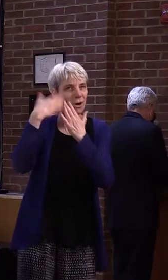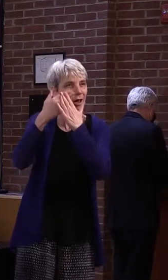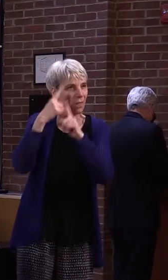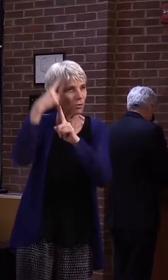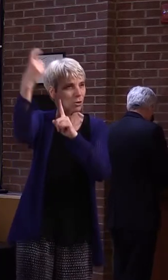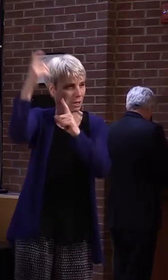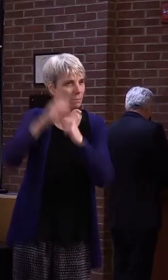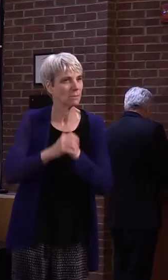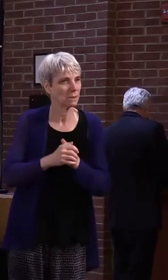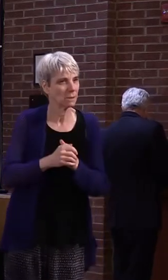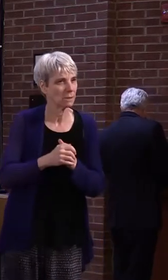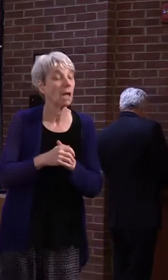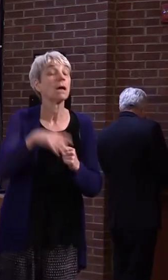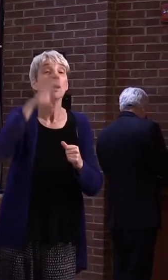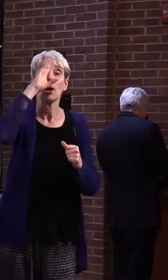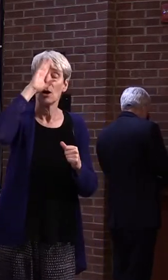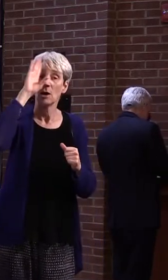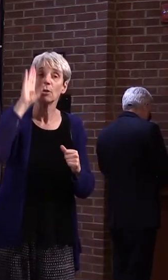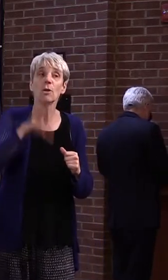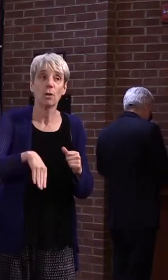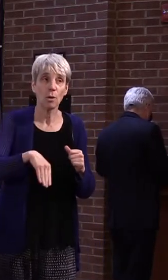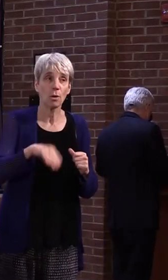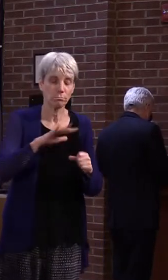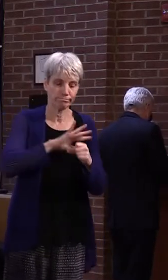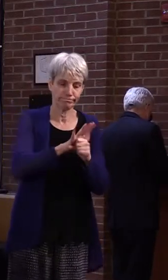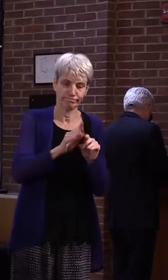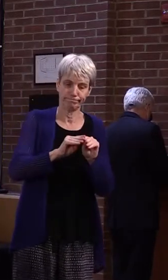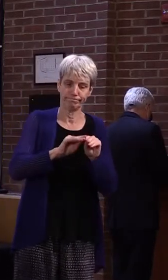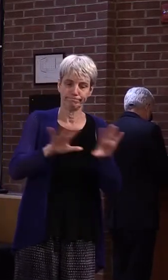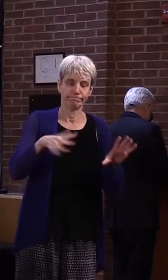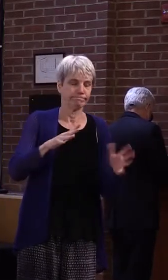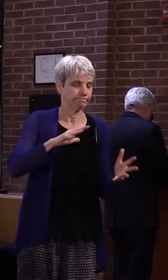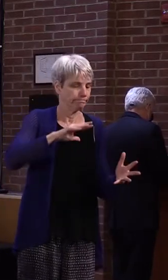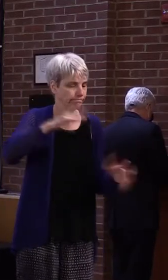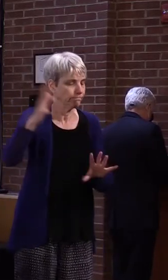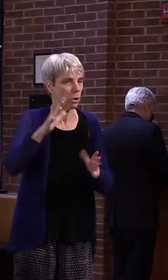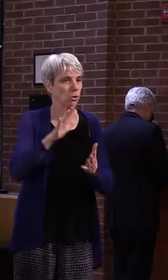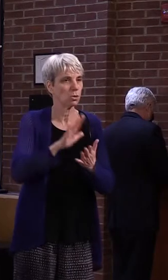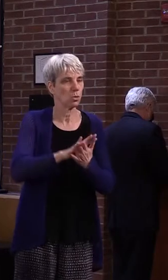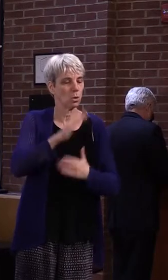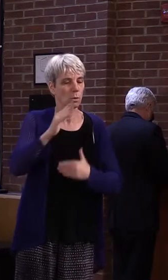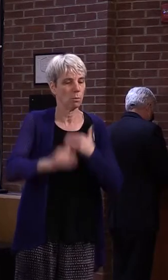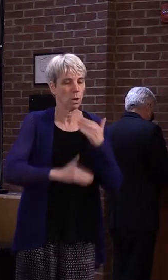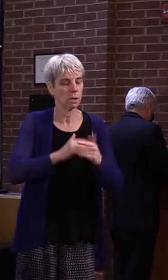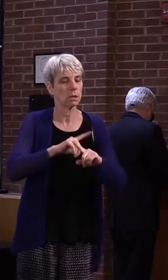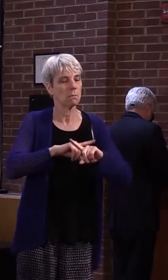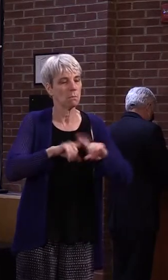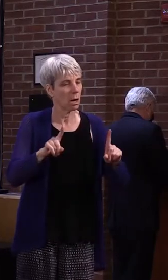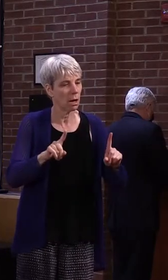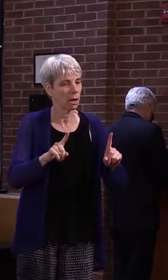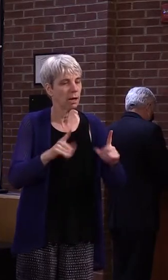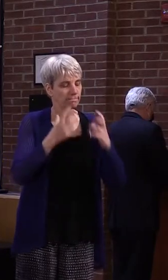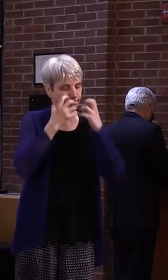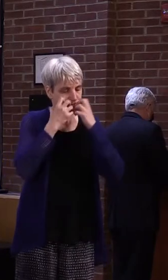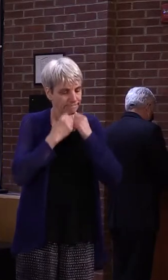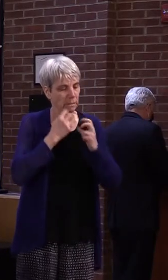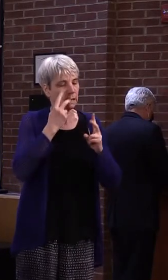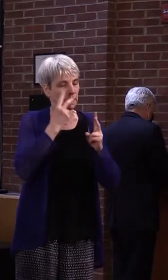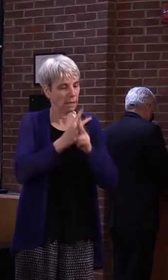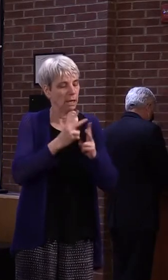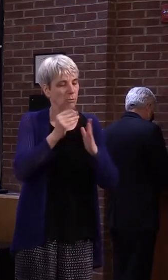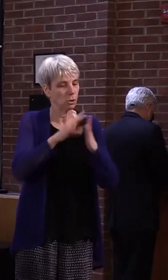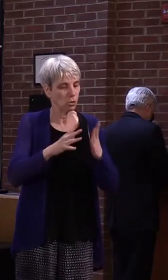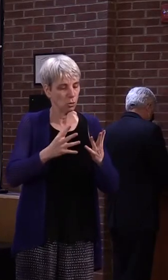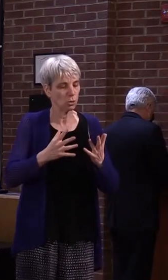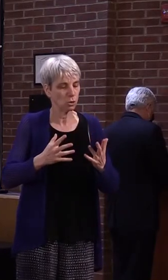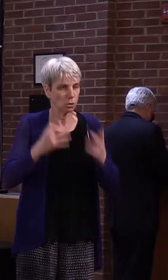Although this pandemic has been disruptive of our traditional school routines, we cannot let it be disruptive to the aspirations of our students.